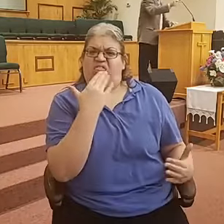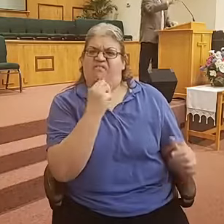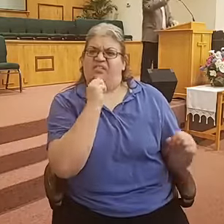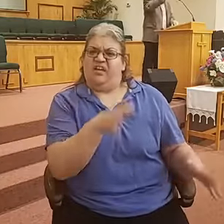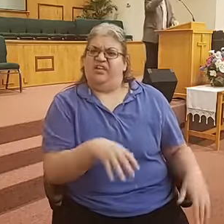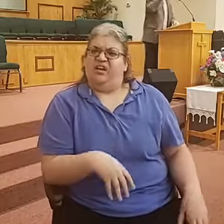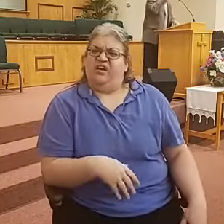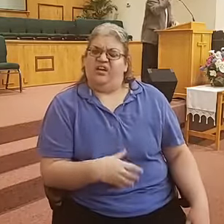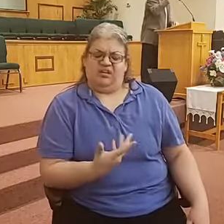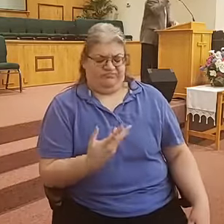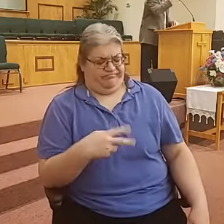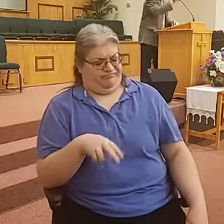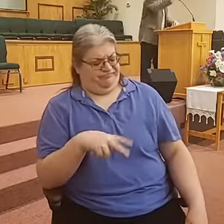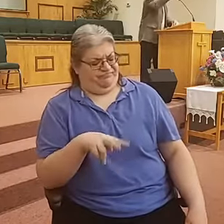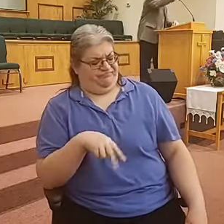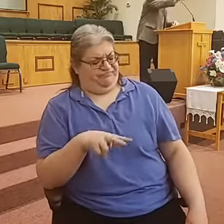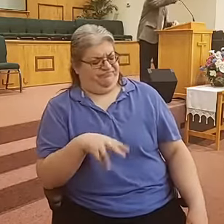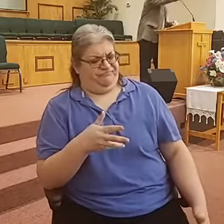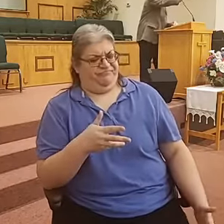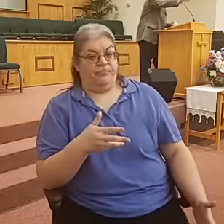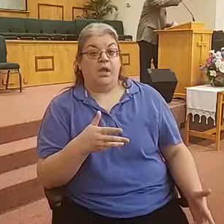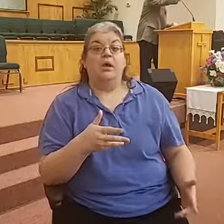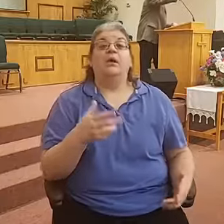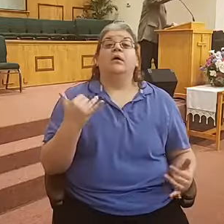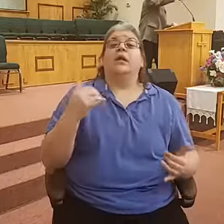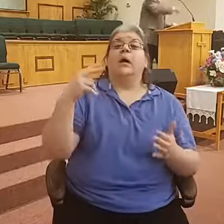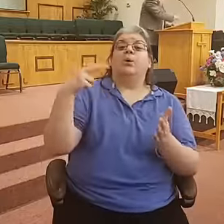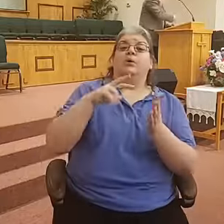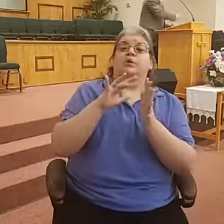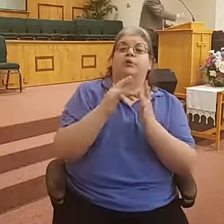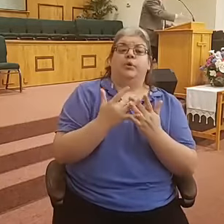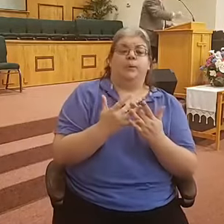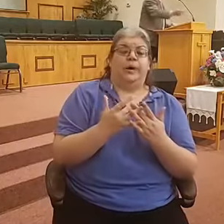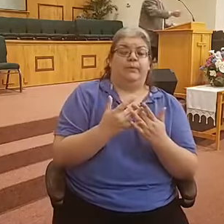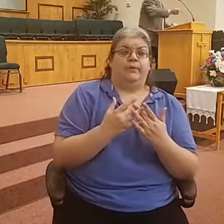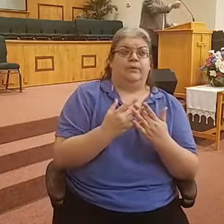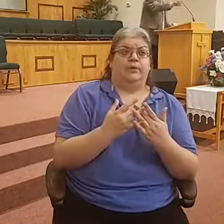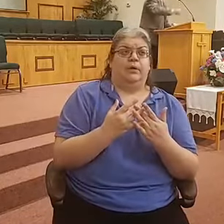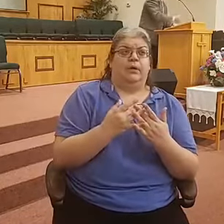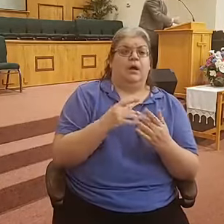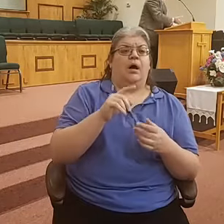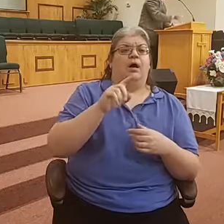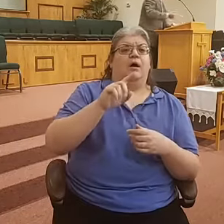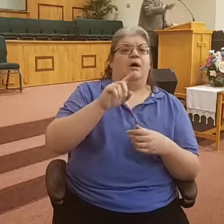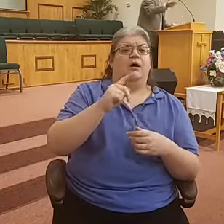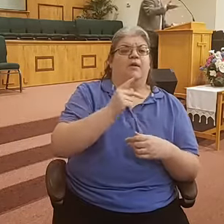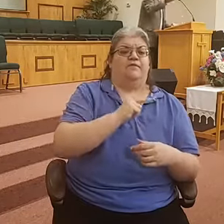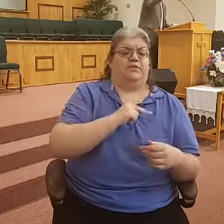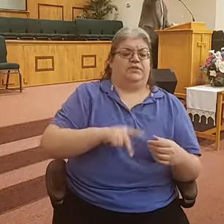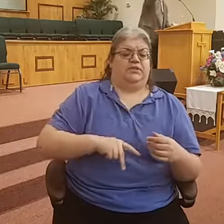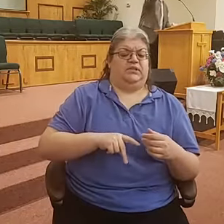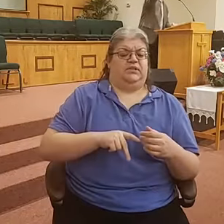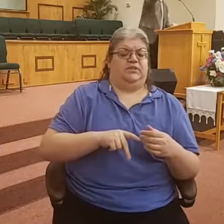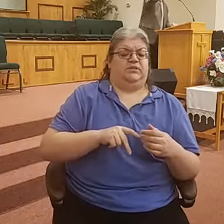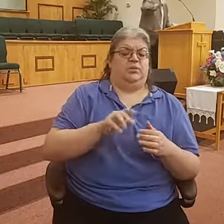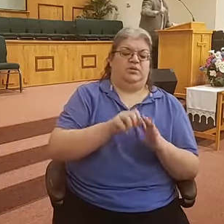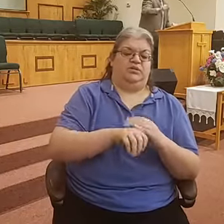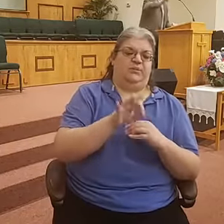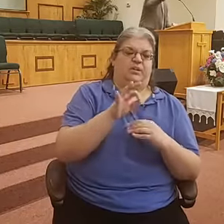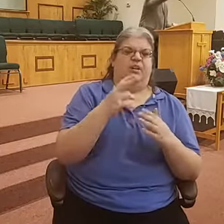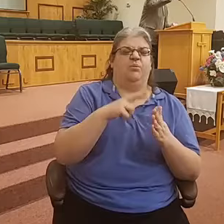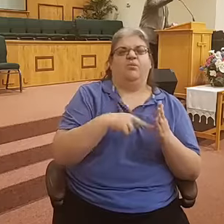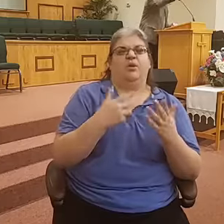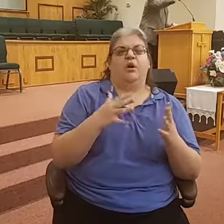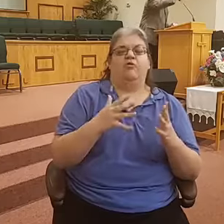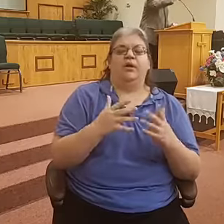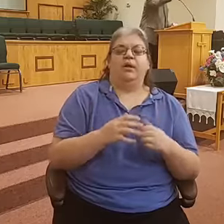And as a matter of fact, if you will turn in your Bible now, I said to 1 Kings 9, we already read the fact that he was